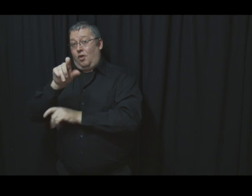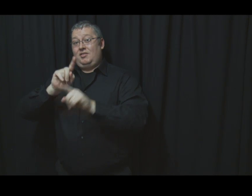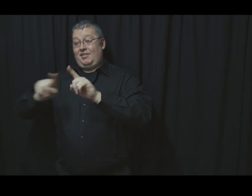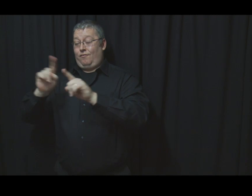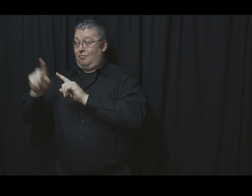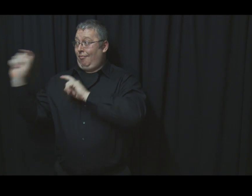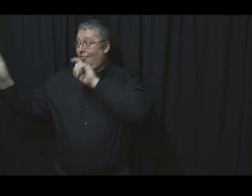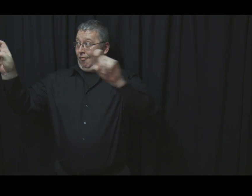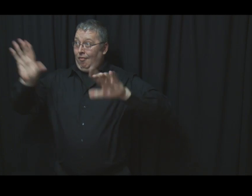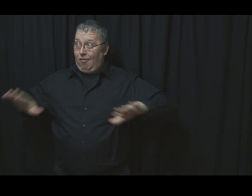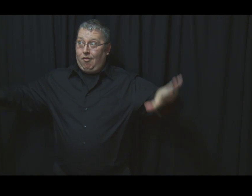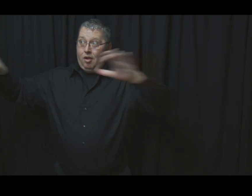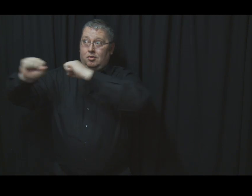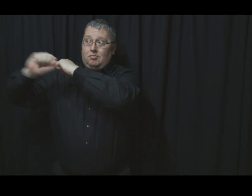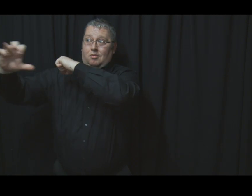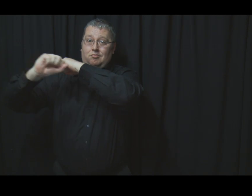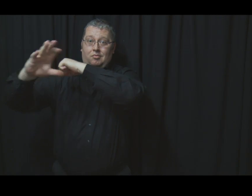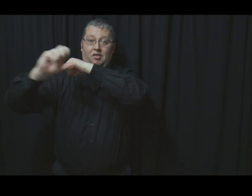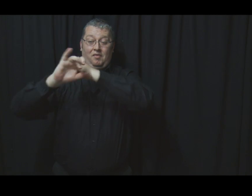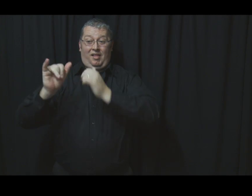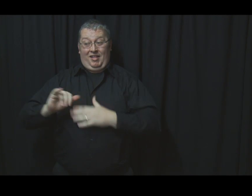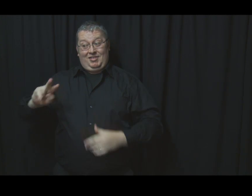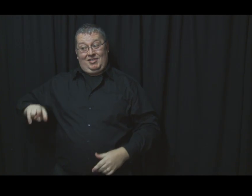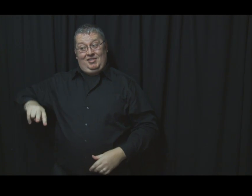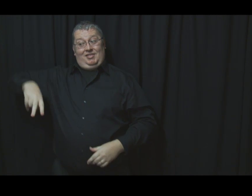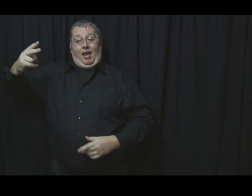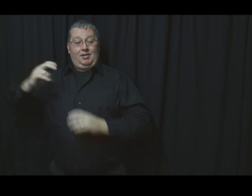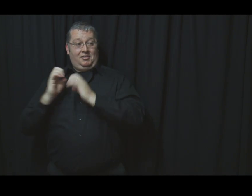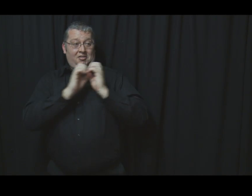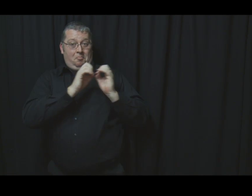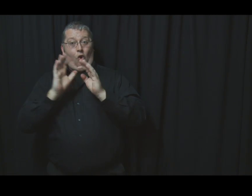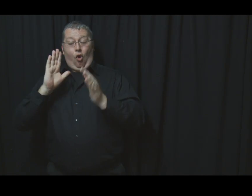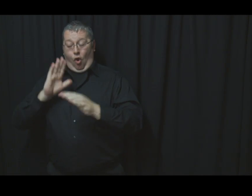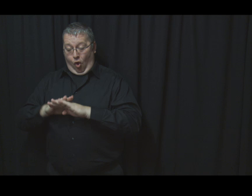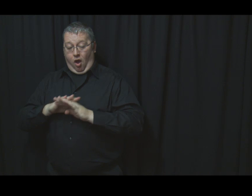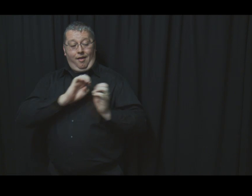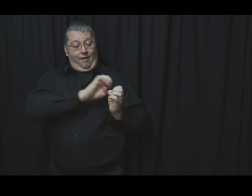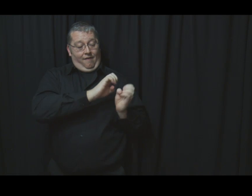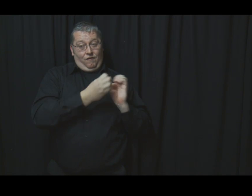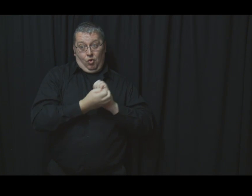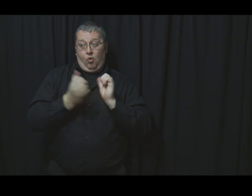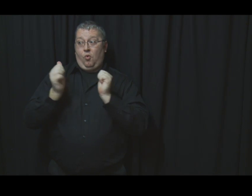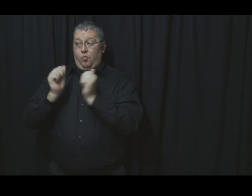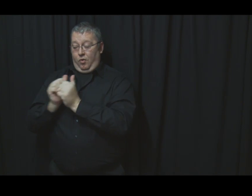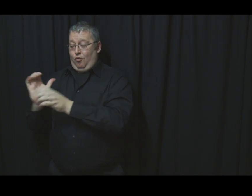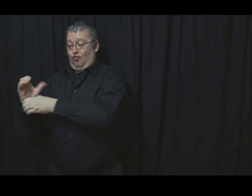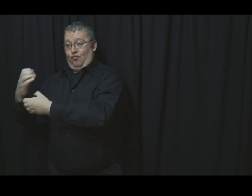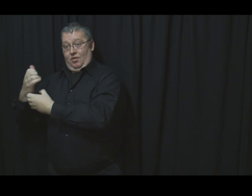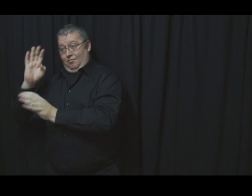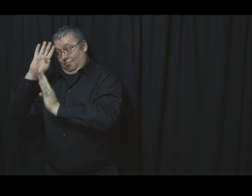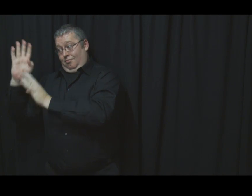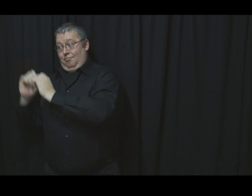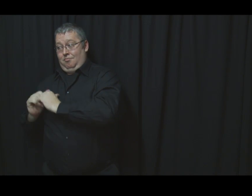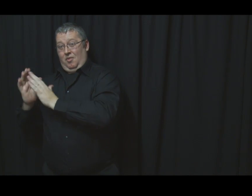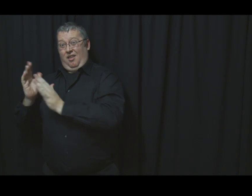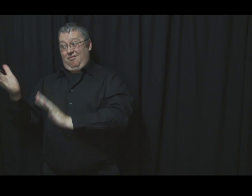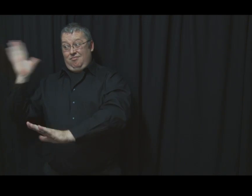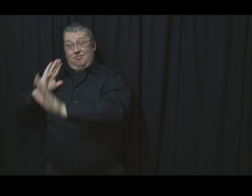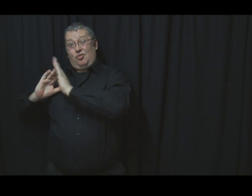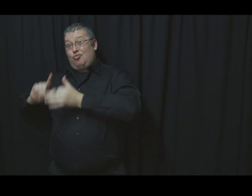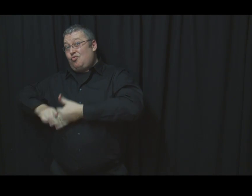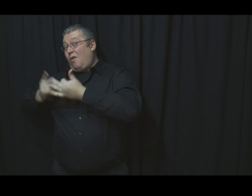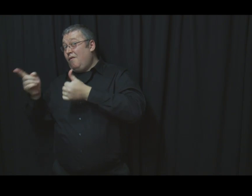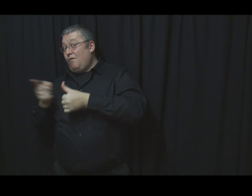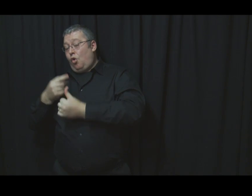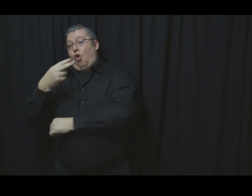his second public debate on evolution and creation. The first was at Harvard in the 1990s. Mr. Ham is a native